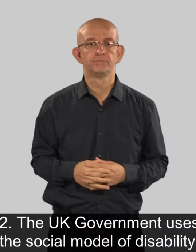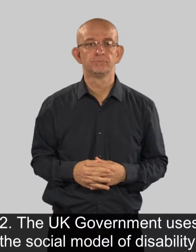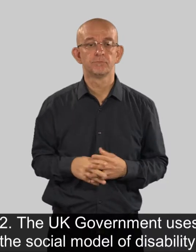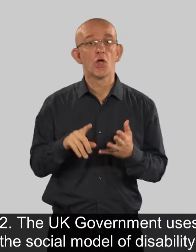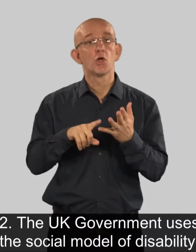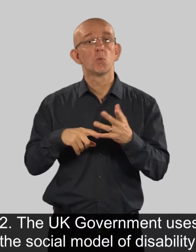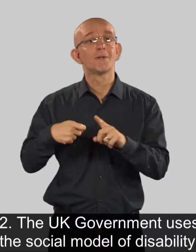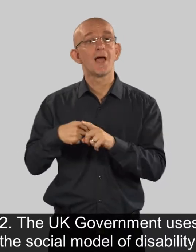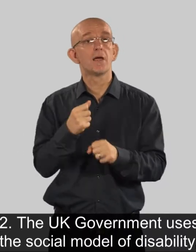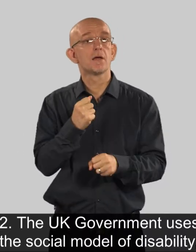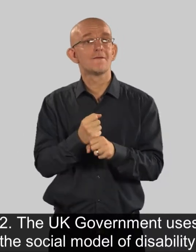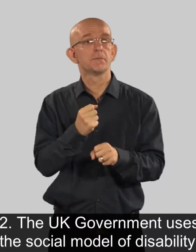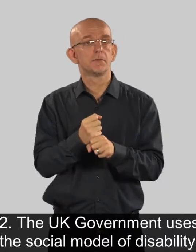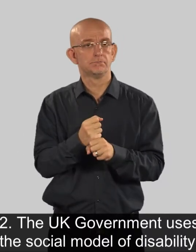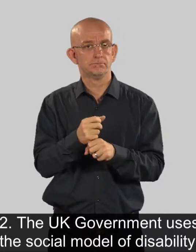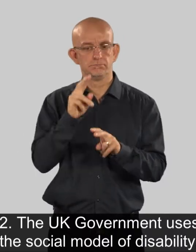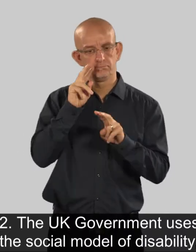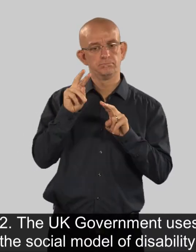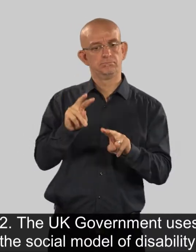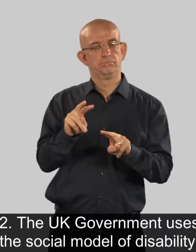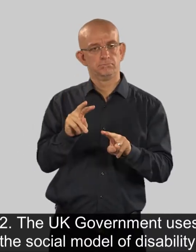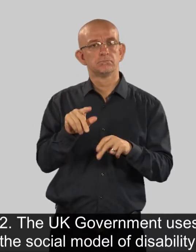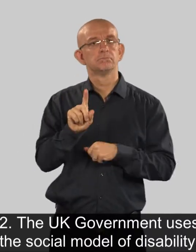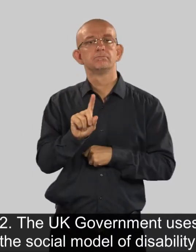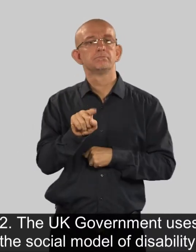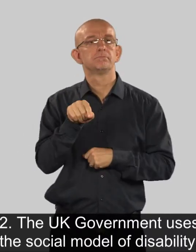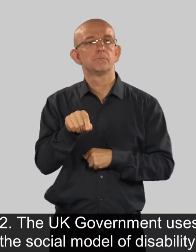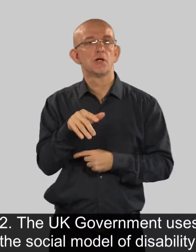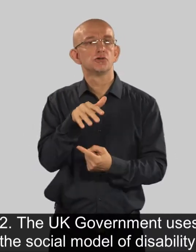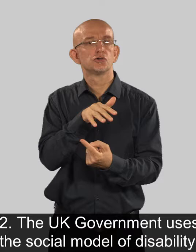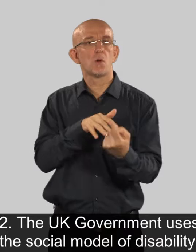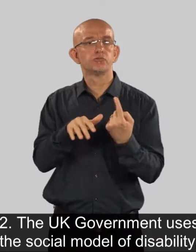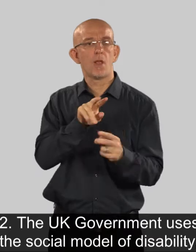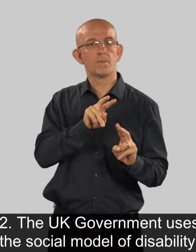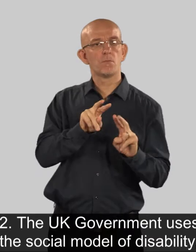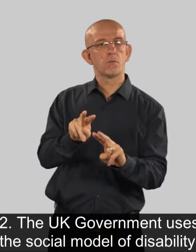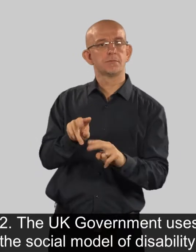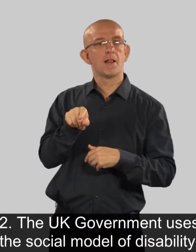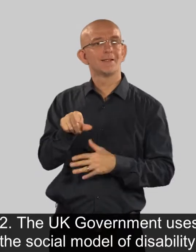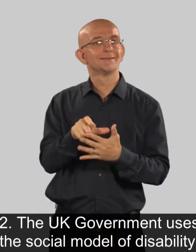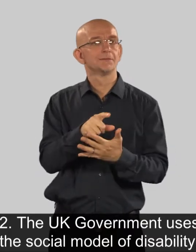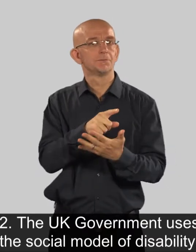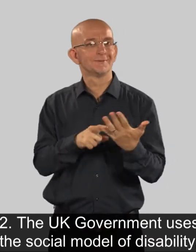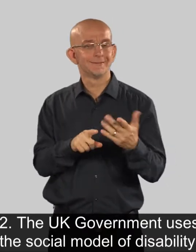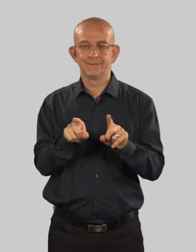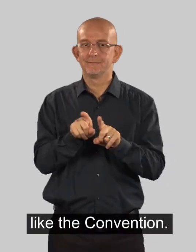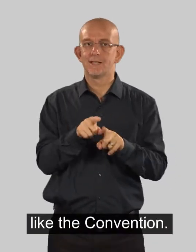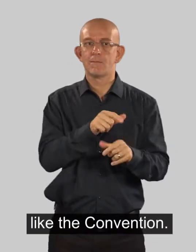The UK government uses the social model of disability, like the Convention.